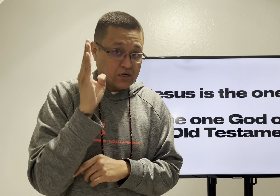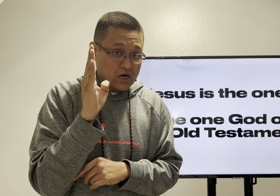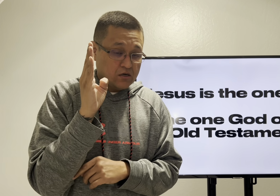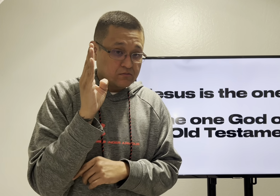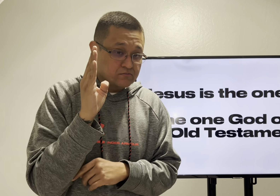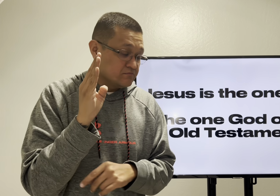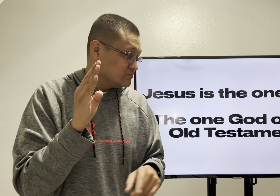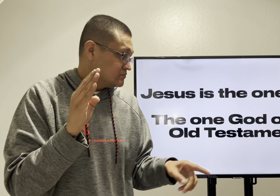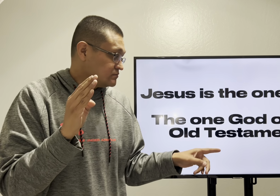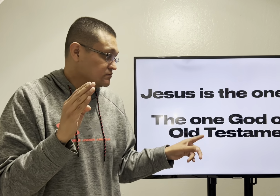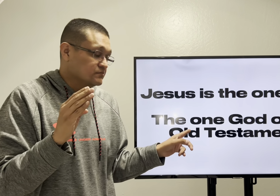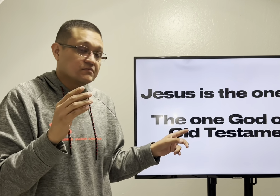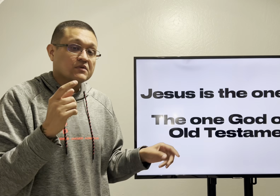We know that Jesus is the only God.